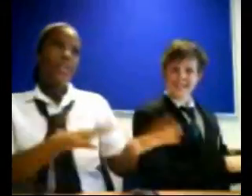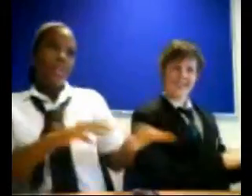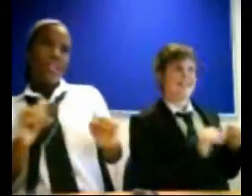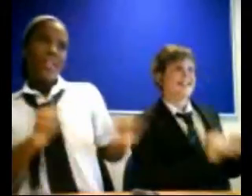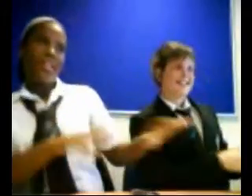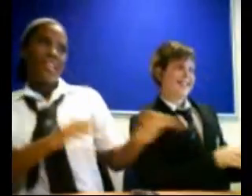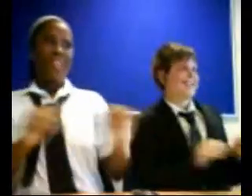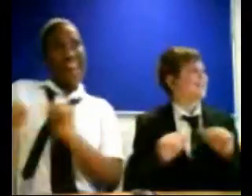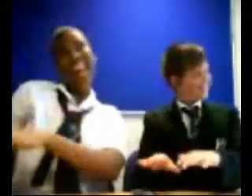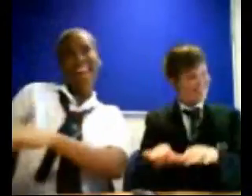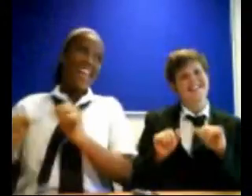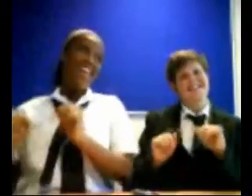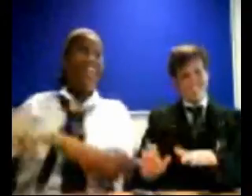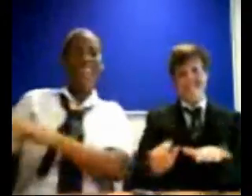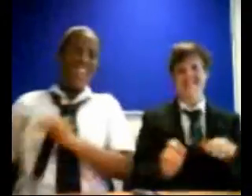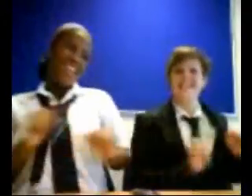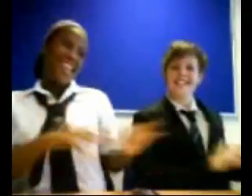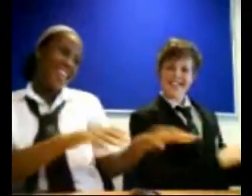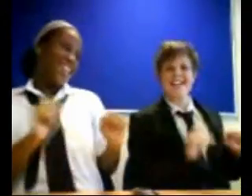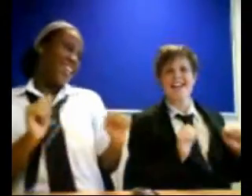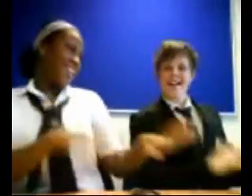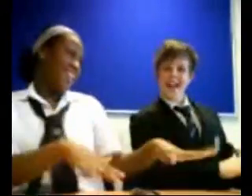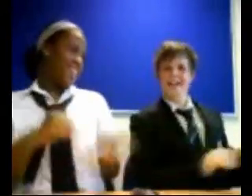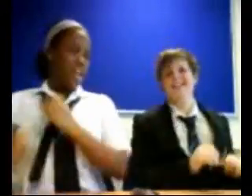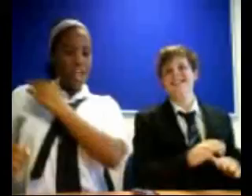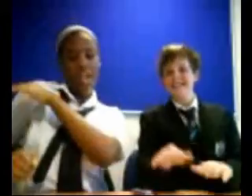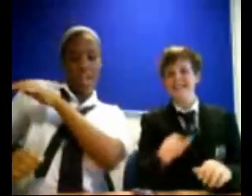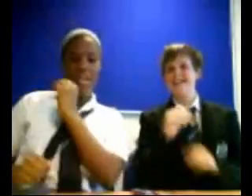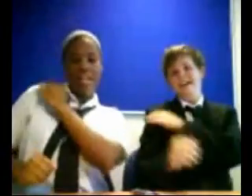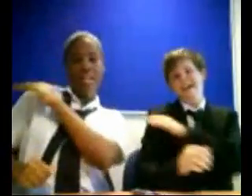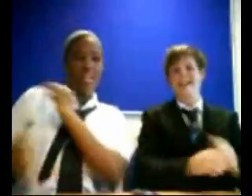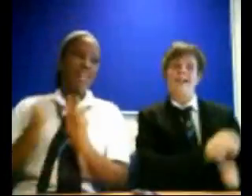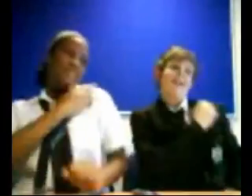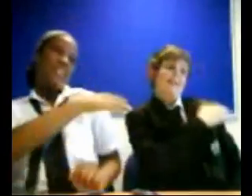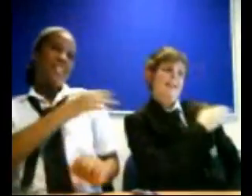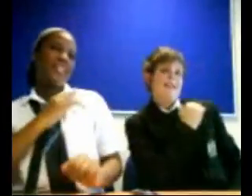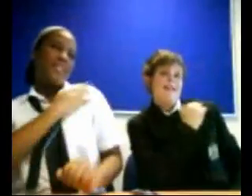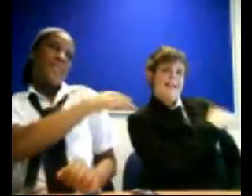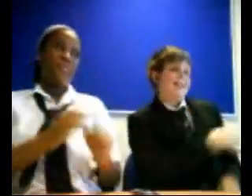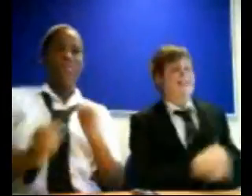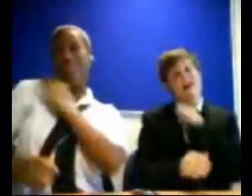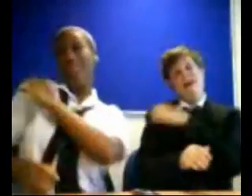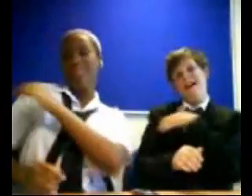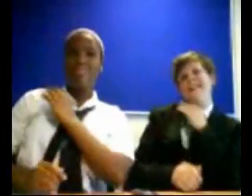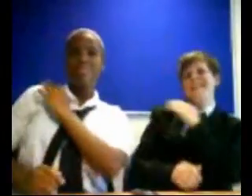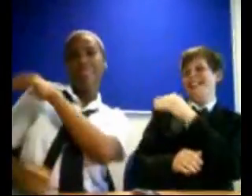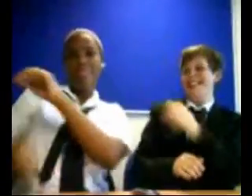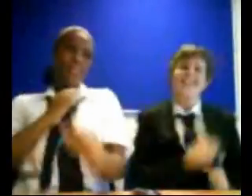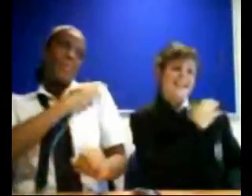I'm dreaming of you In my life I'm for you all the time I'm dreaming of you Every night